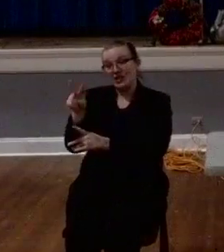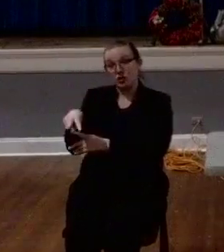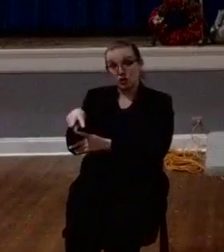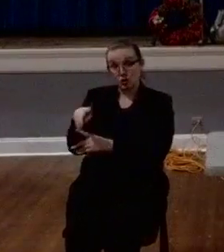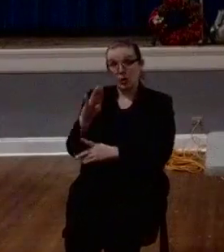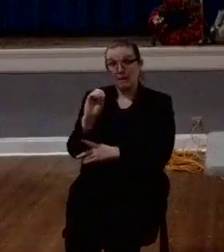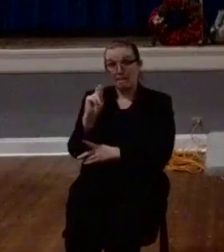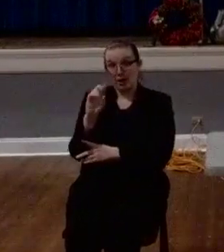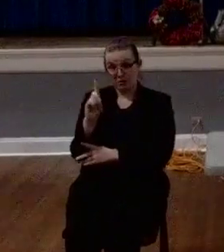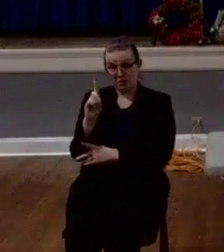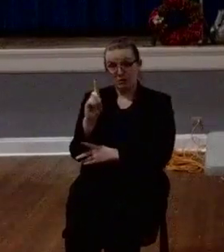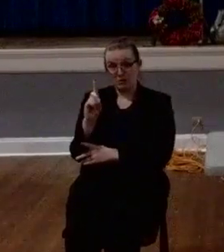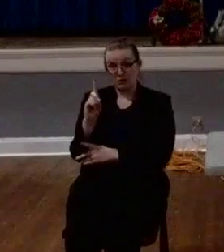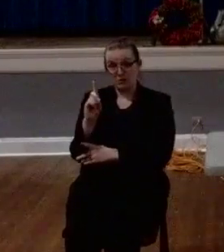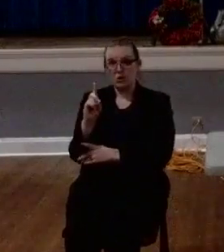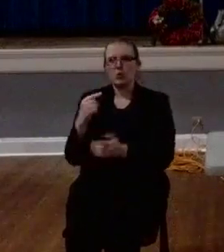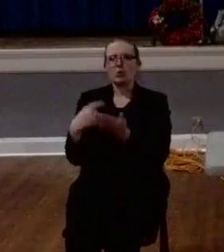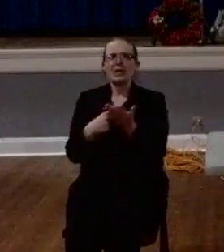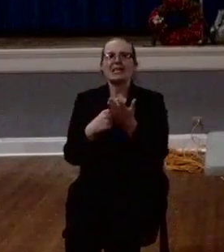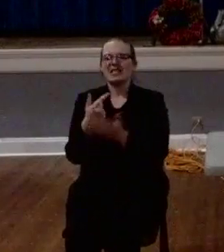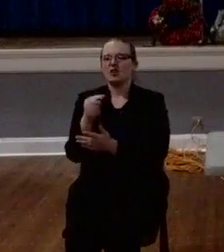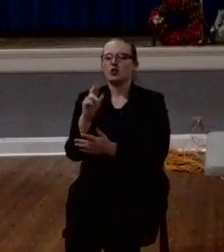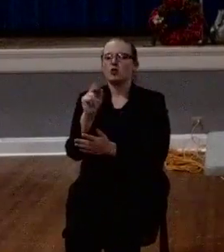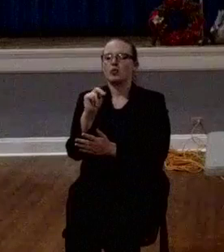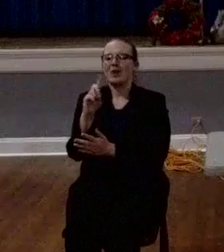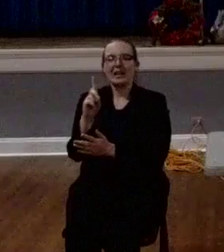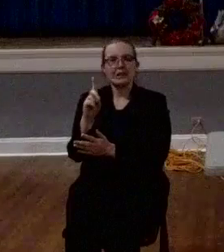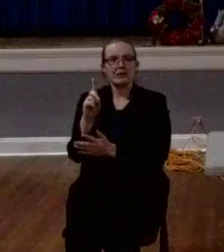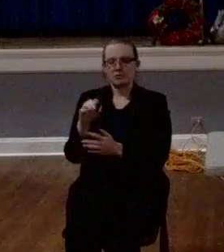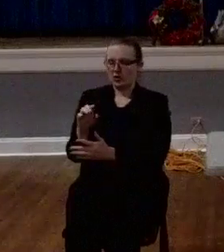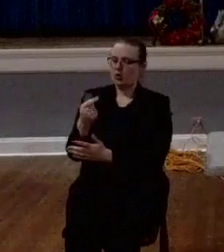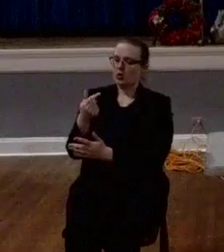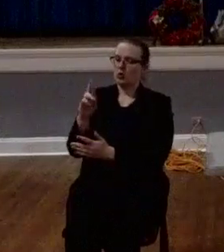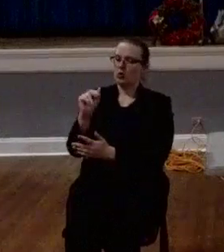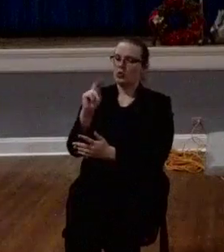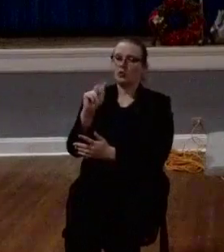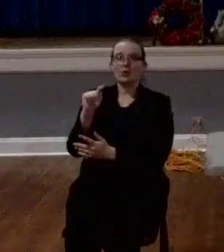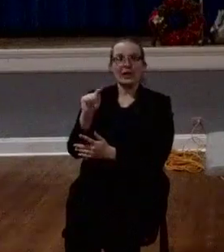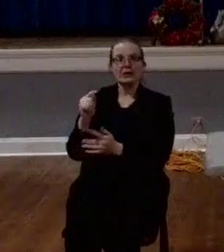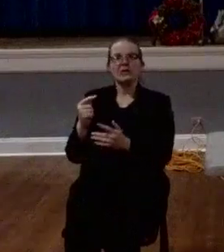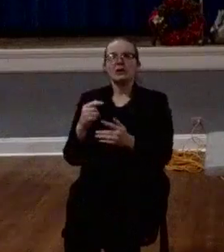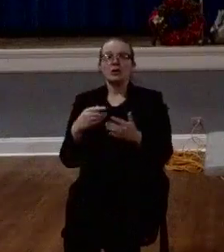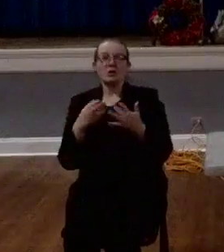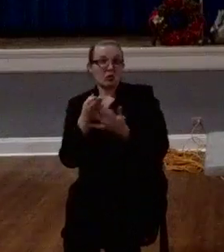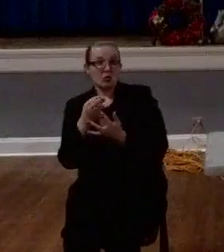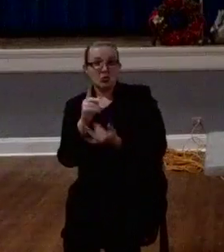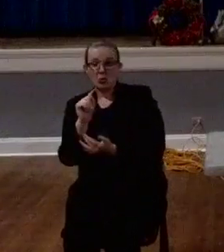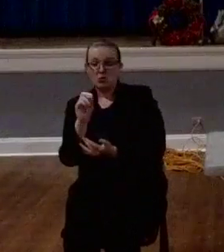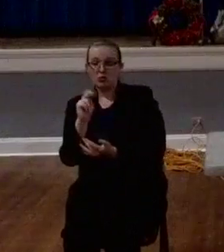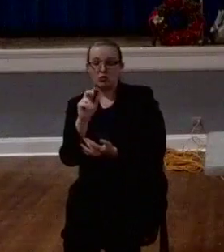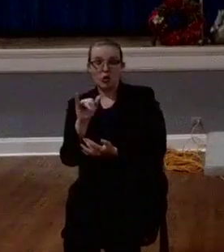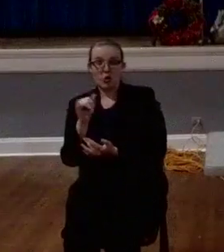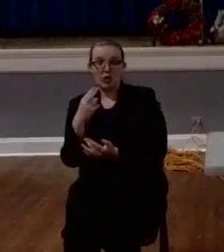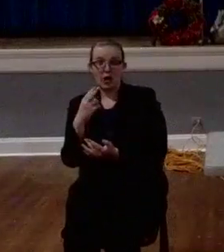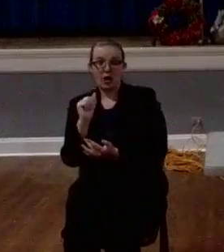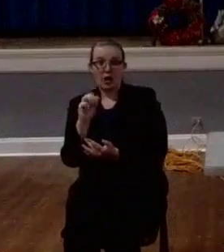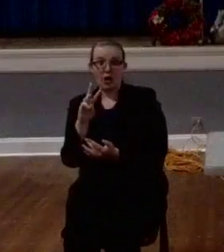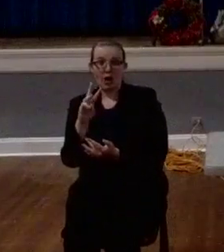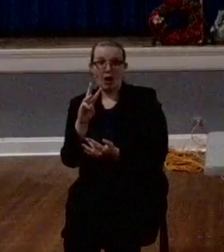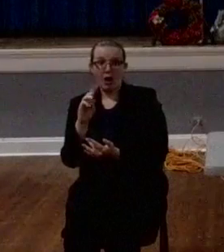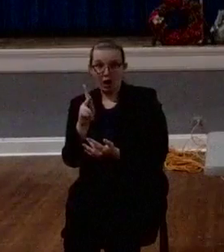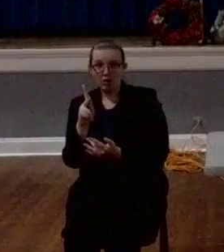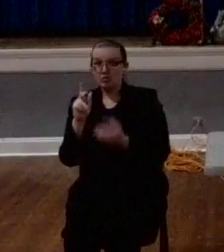doing. We talked a little bit about grants and other things, maybe through Tony Hawk and some other things. That's certainly an opportunity. So